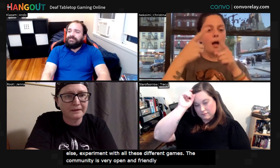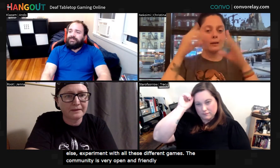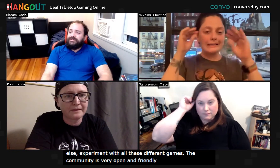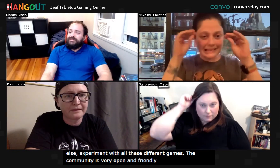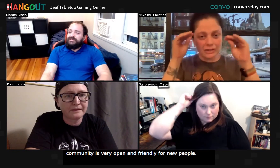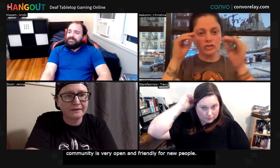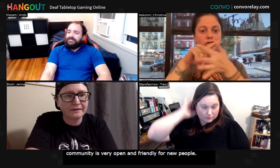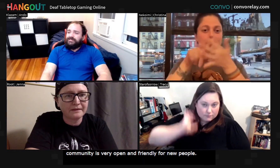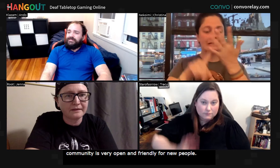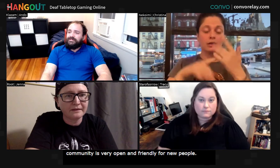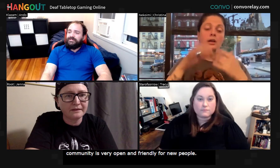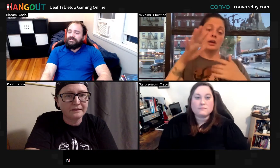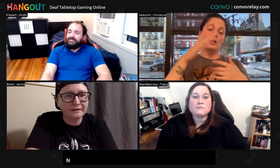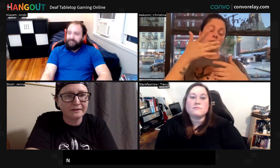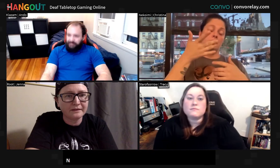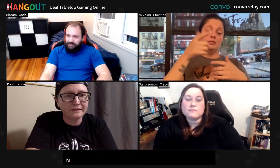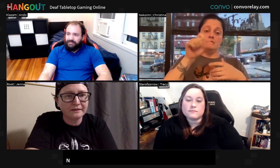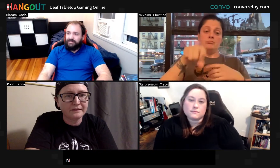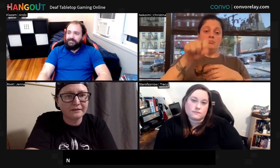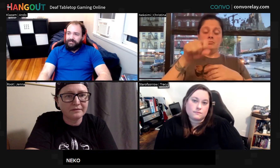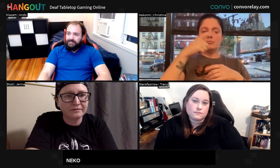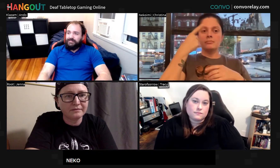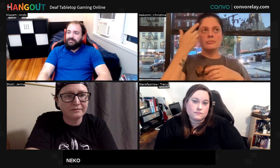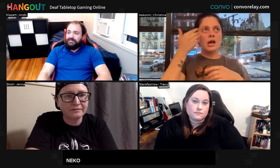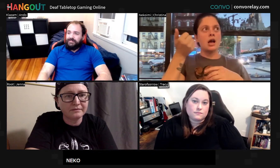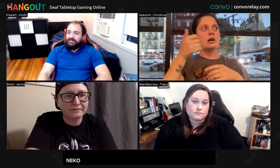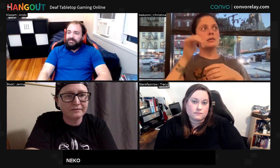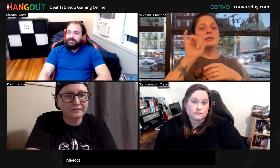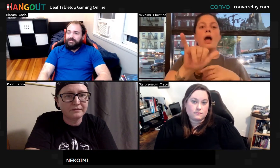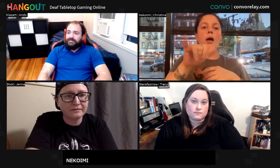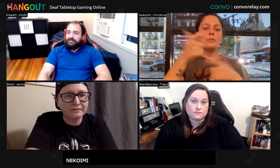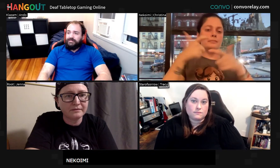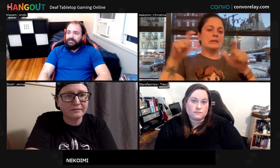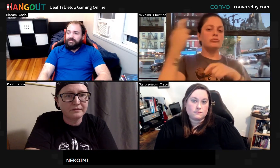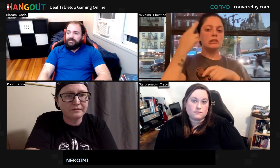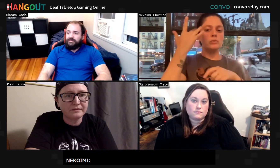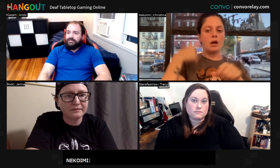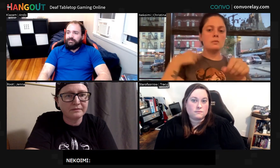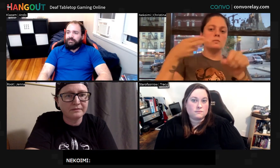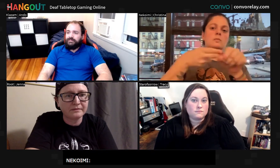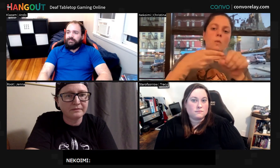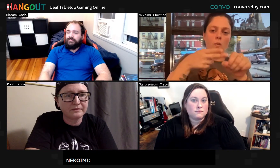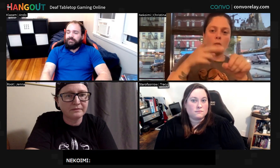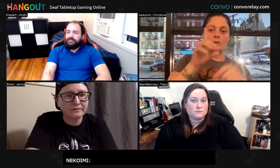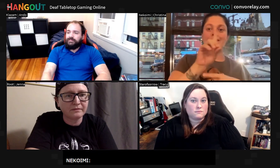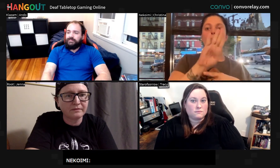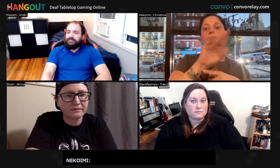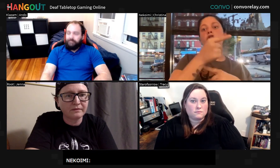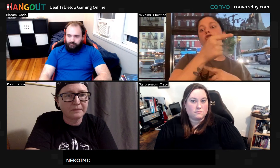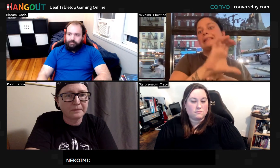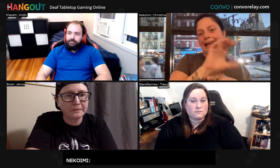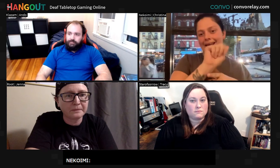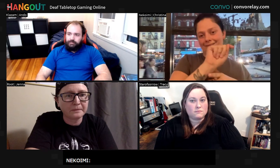in on that, sure. talking about teaching people and new users, because That's actually a big reason why I